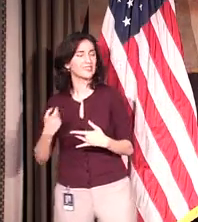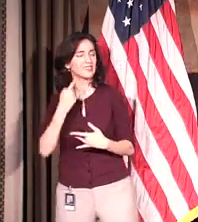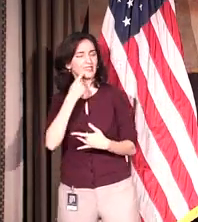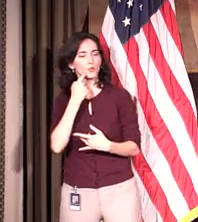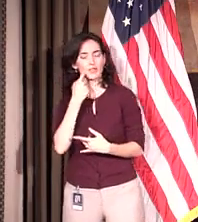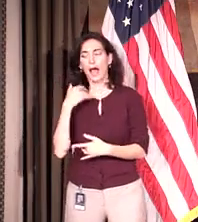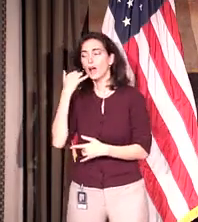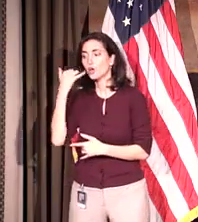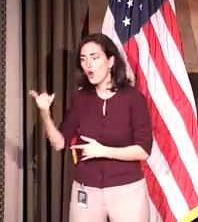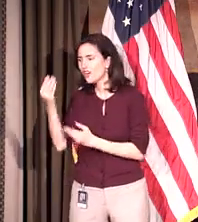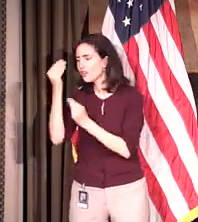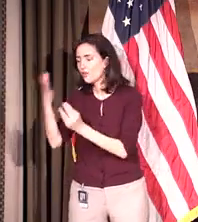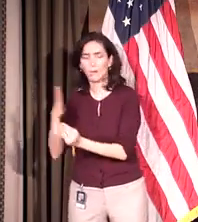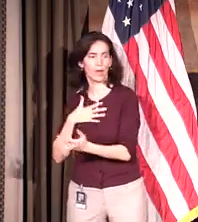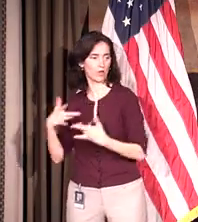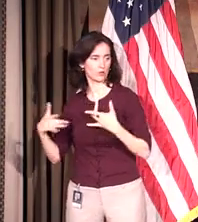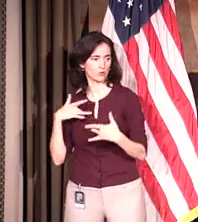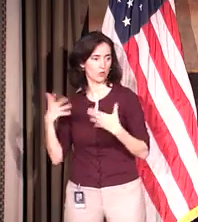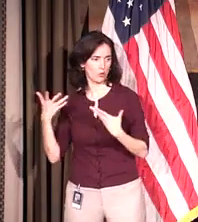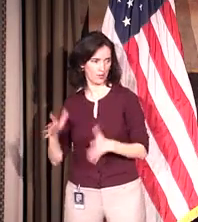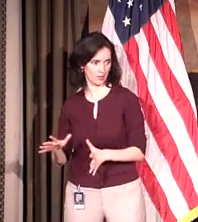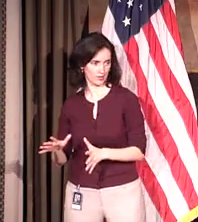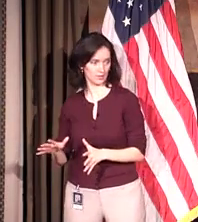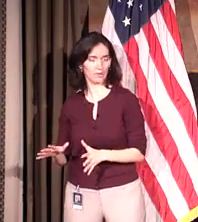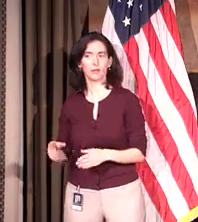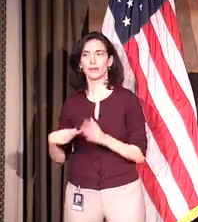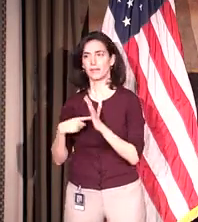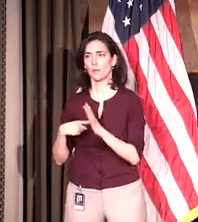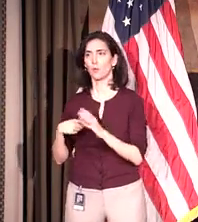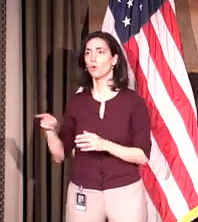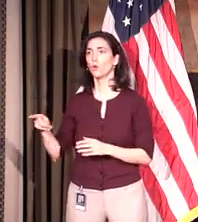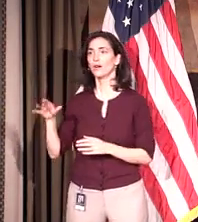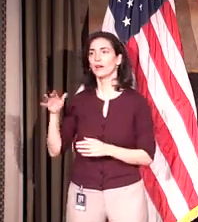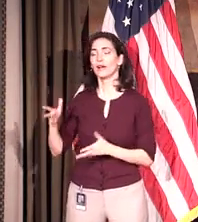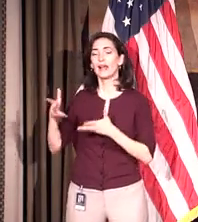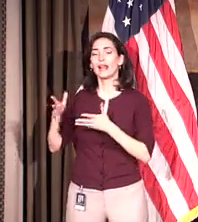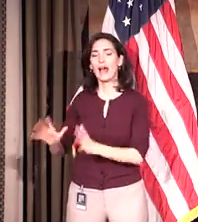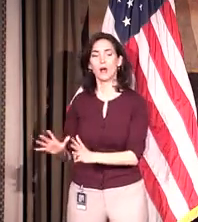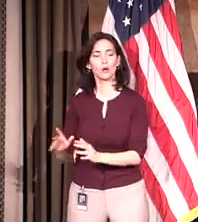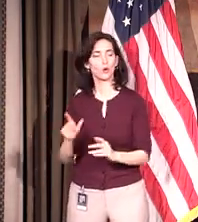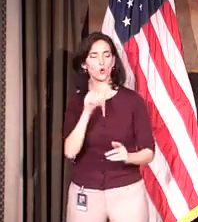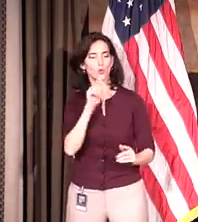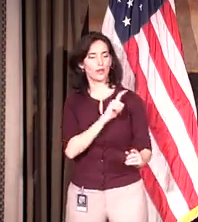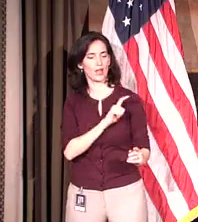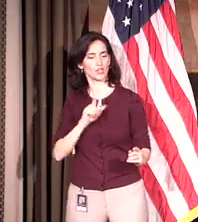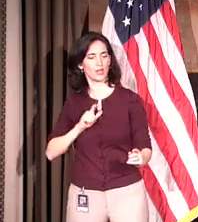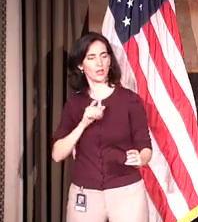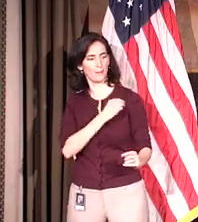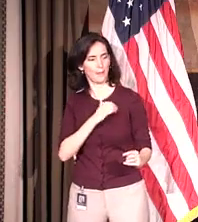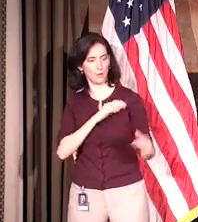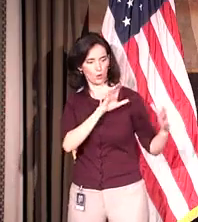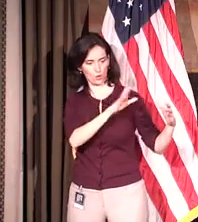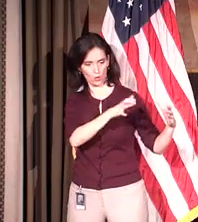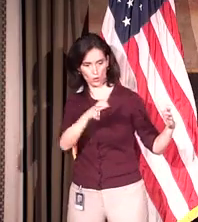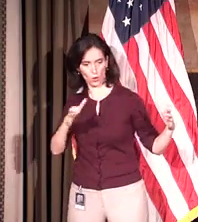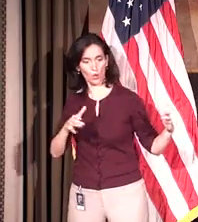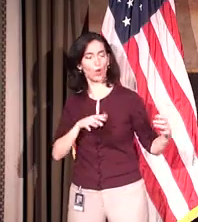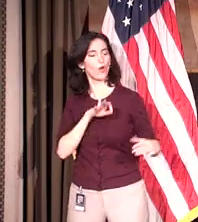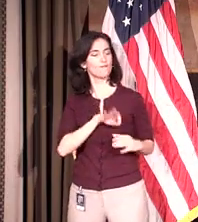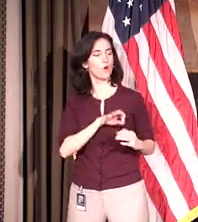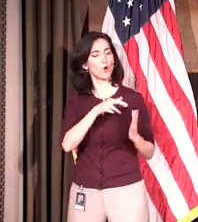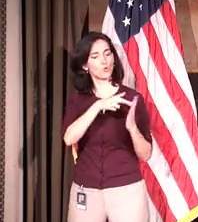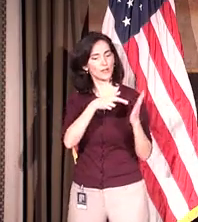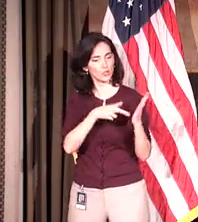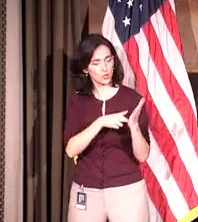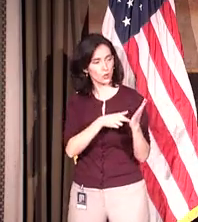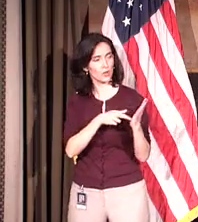her. For example, it allows members of the legislature to register their vote with an